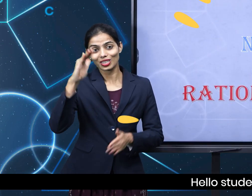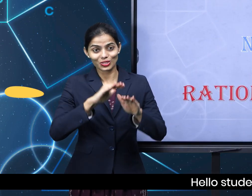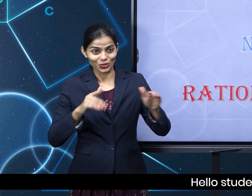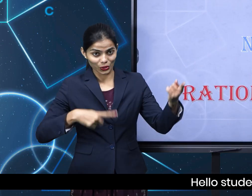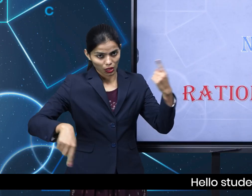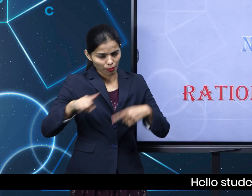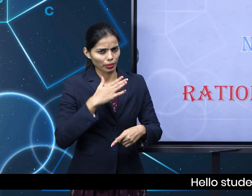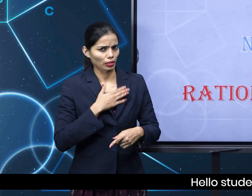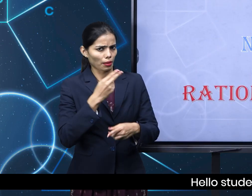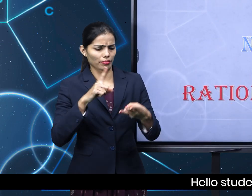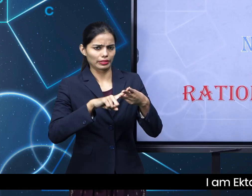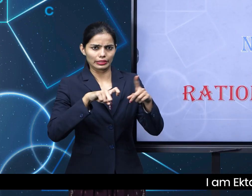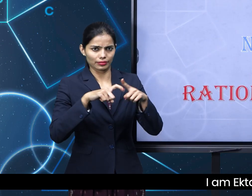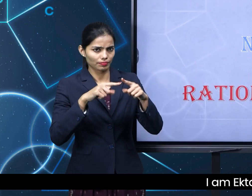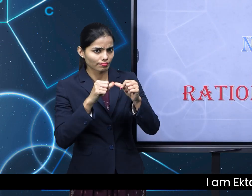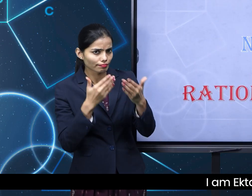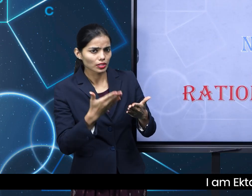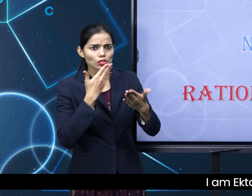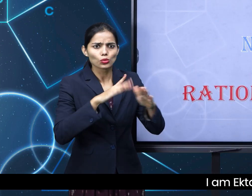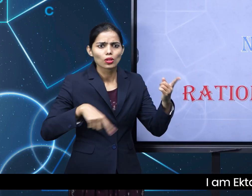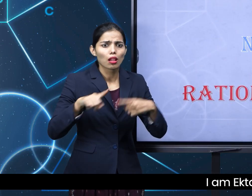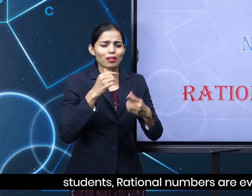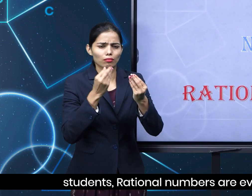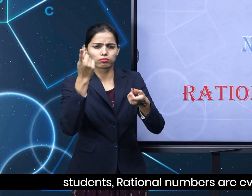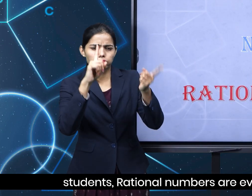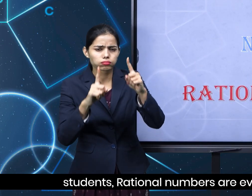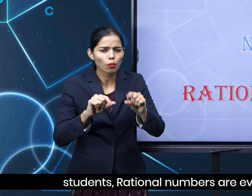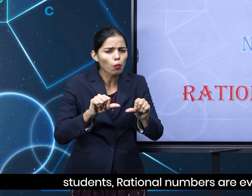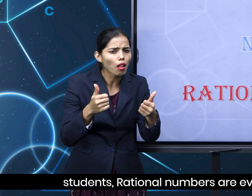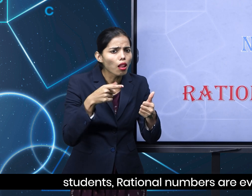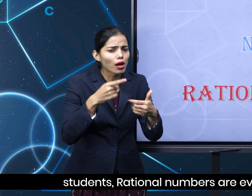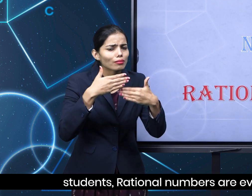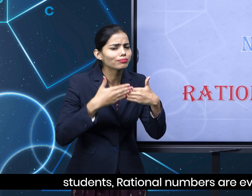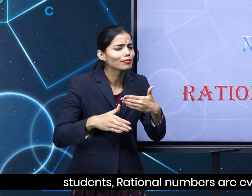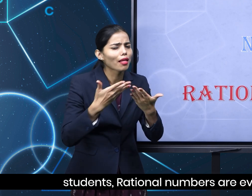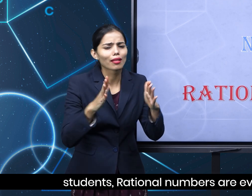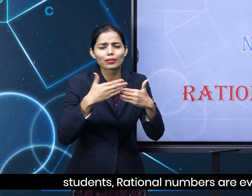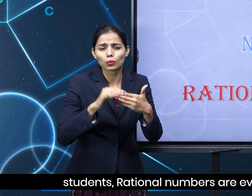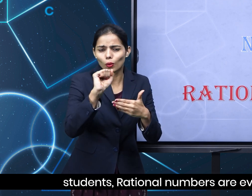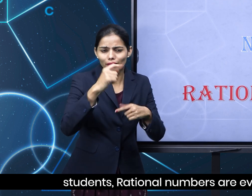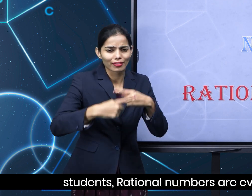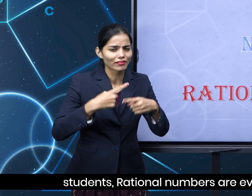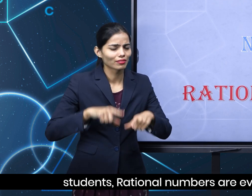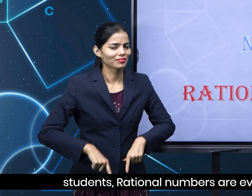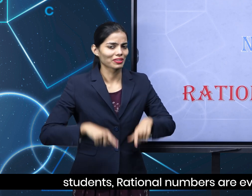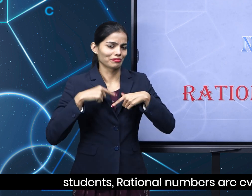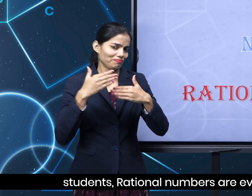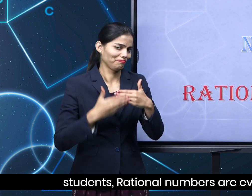Hello students, I am Ekta. Students, rational numbers are everywhere in our daily